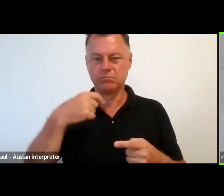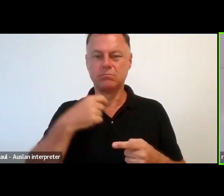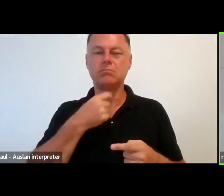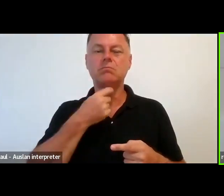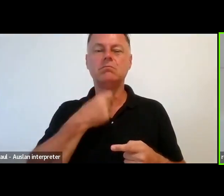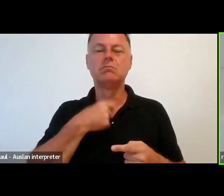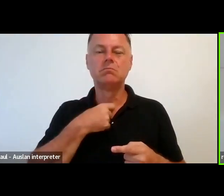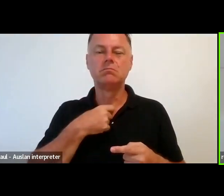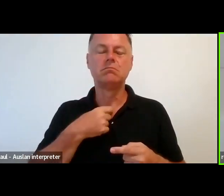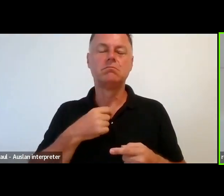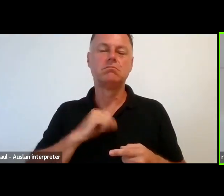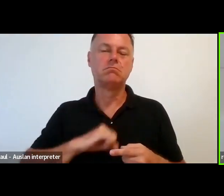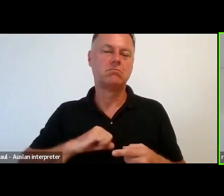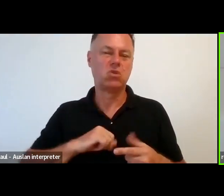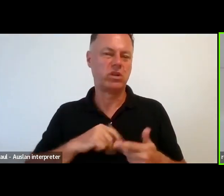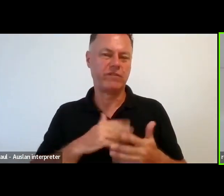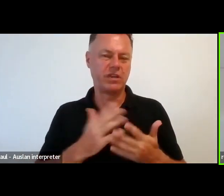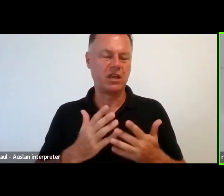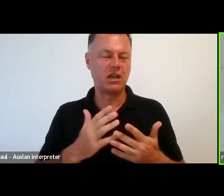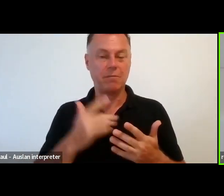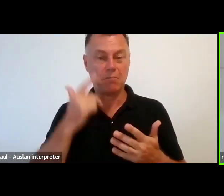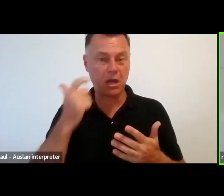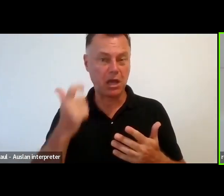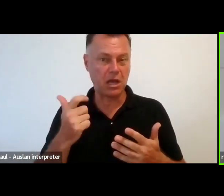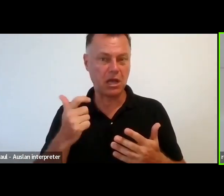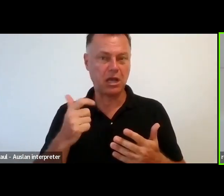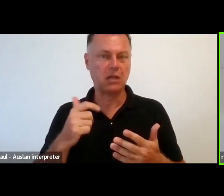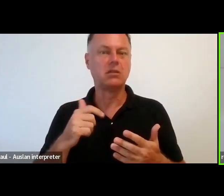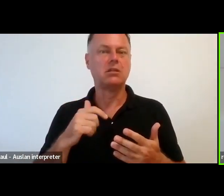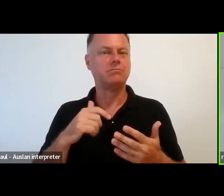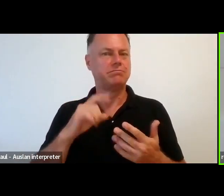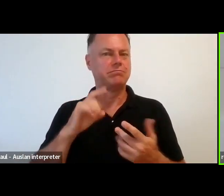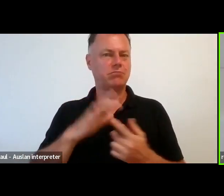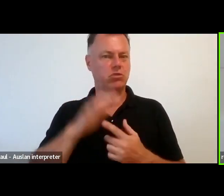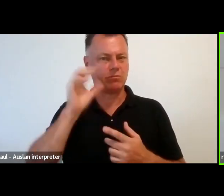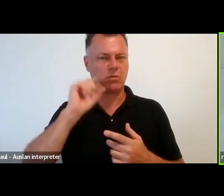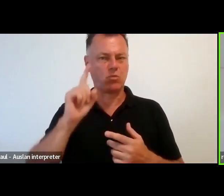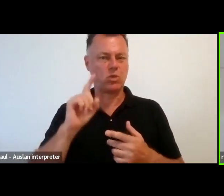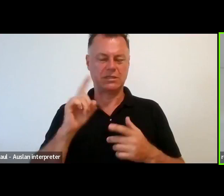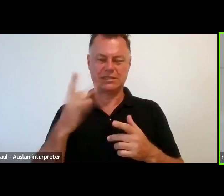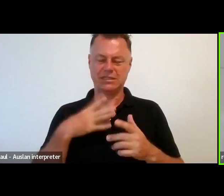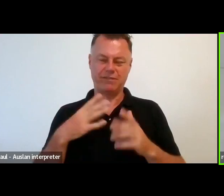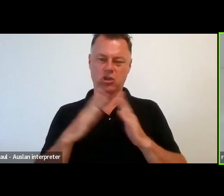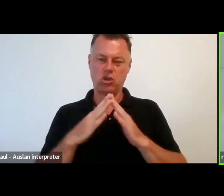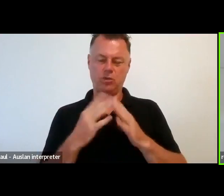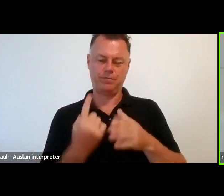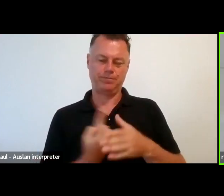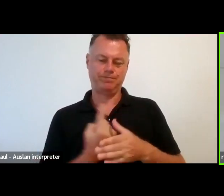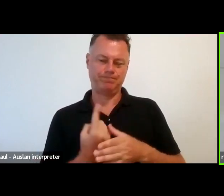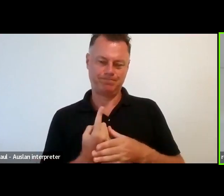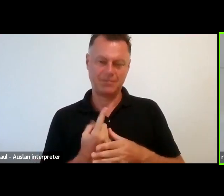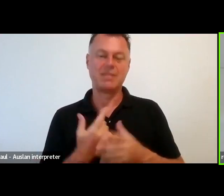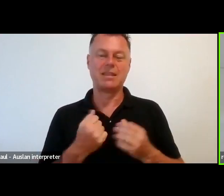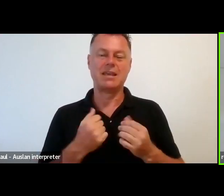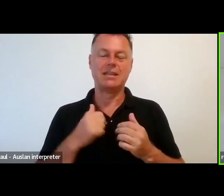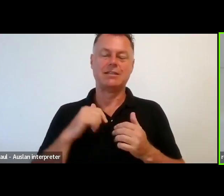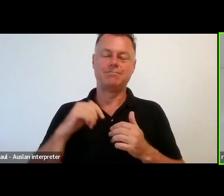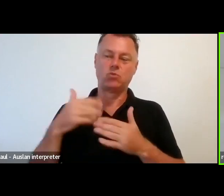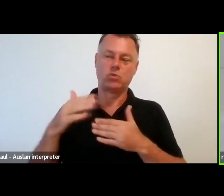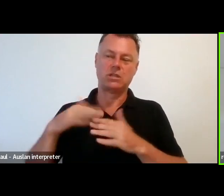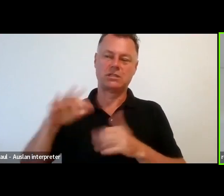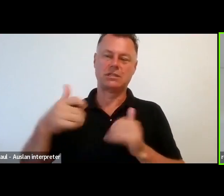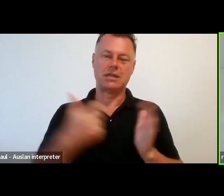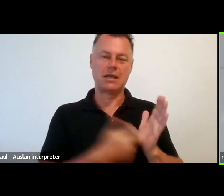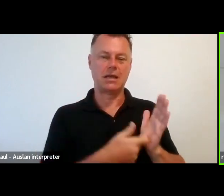have. And it's important that you isolate. You isolate and get a test. Now, the reason for this is